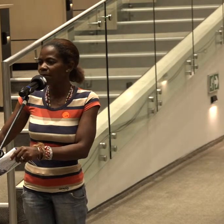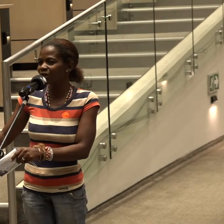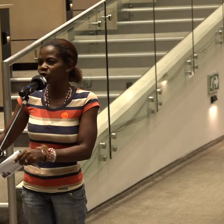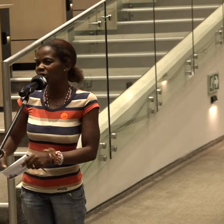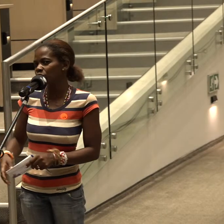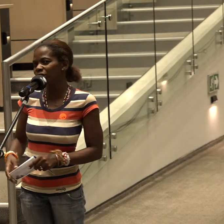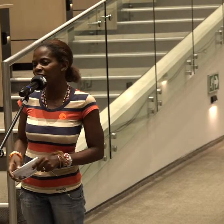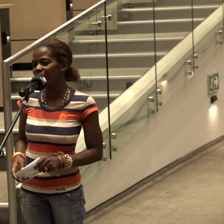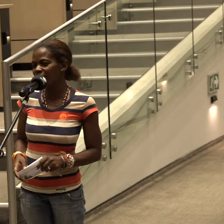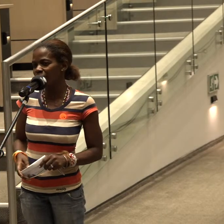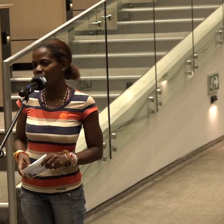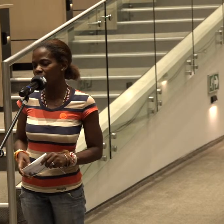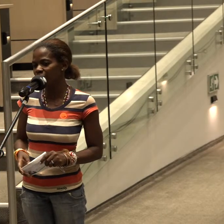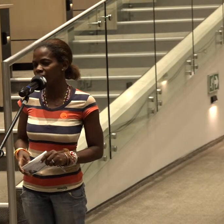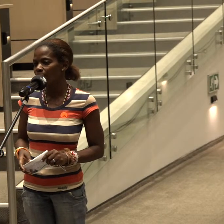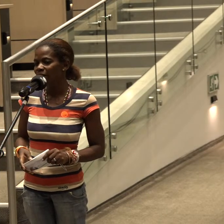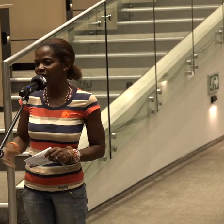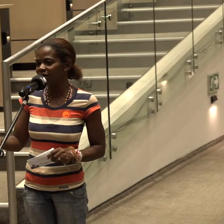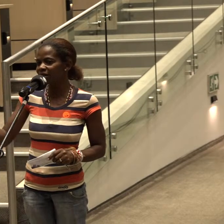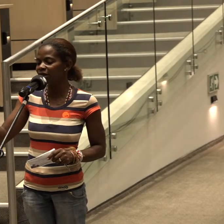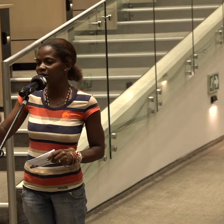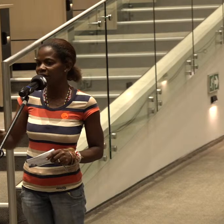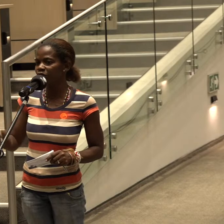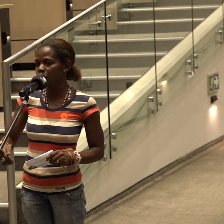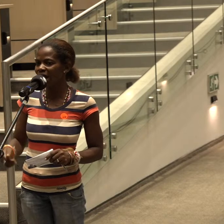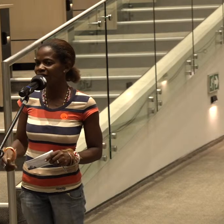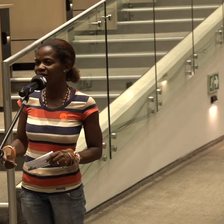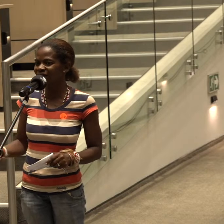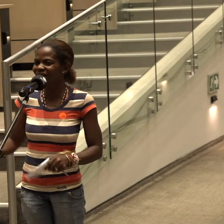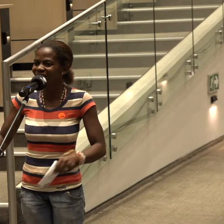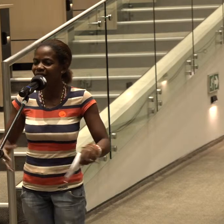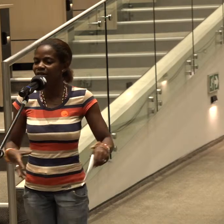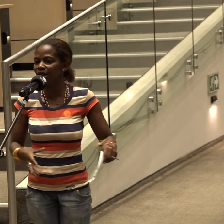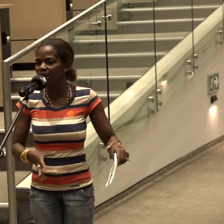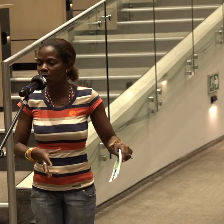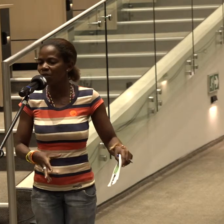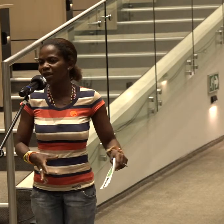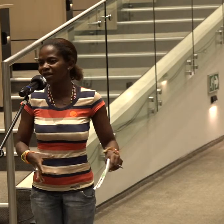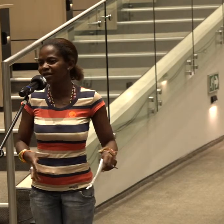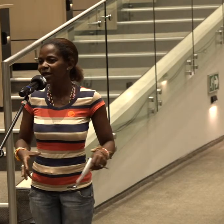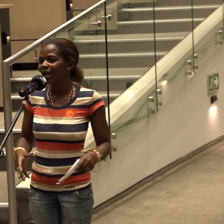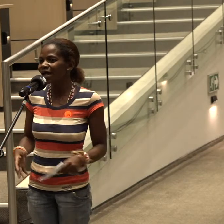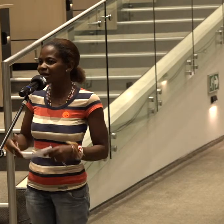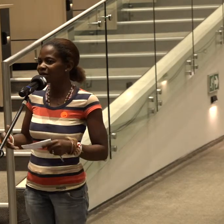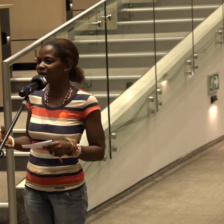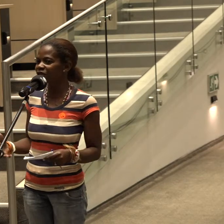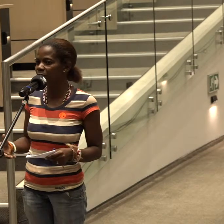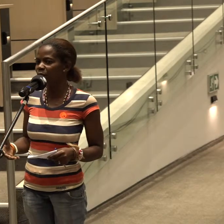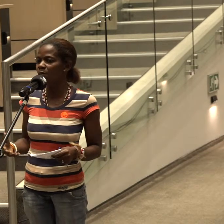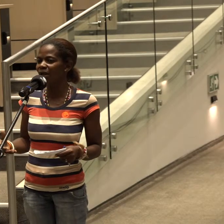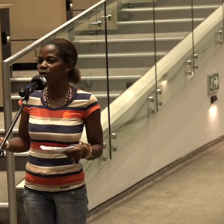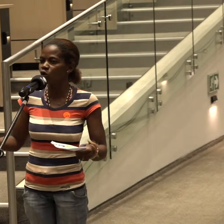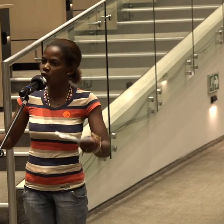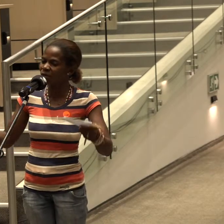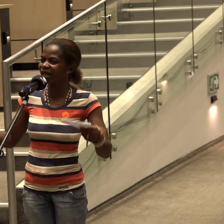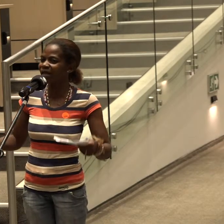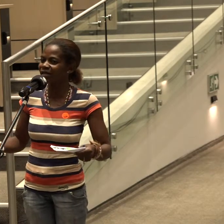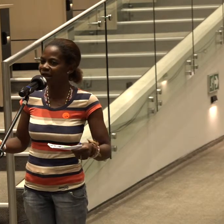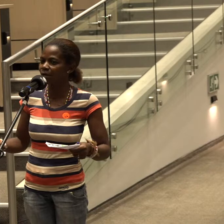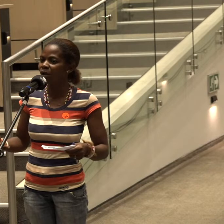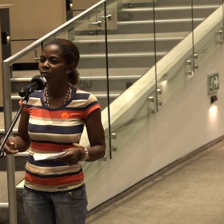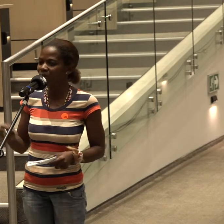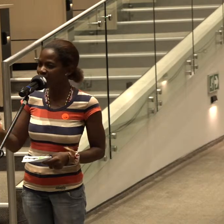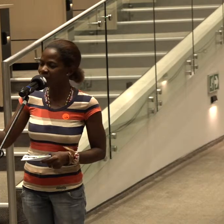but it was not enough because of they didn't engage to us they just entered in our place as a leadership